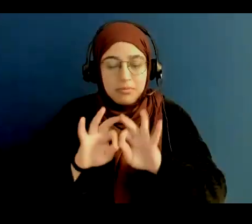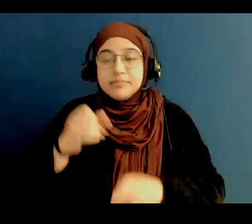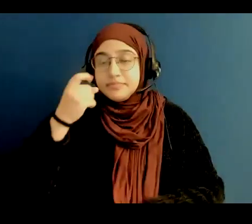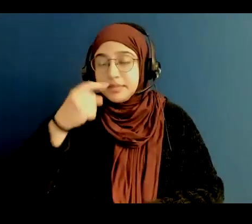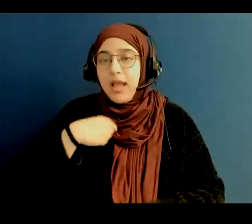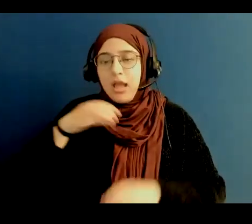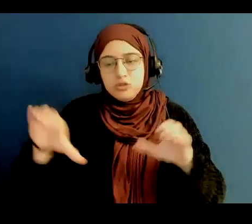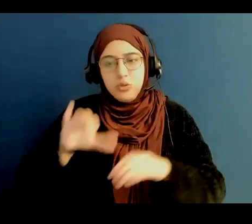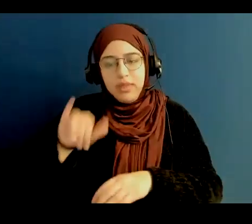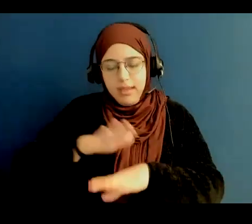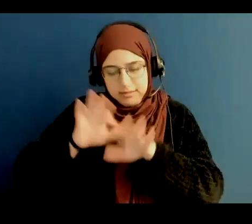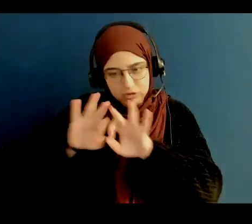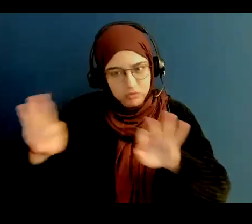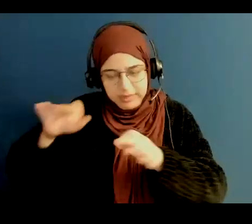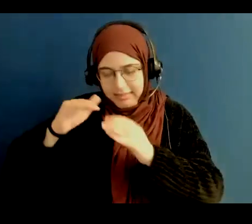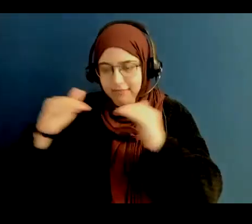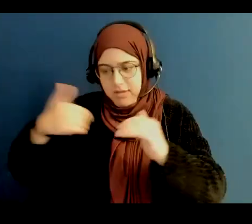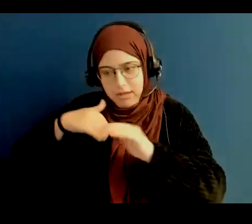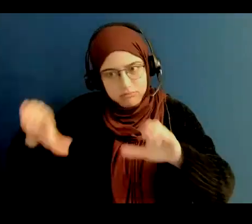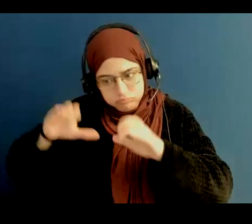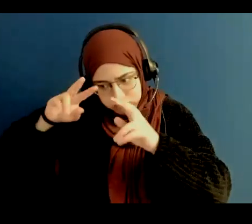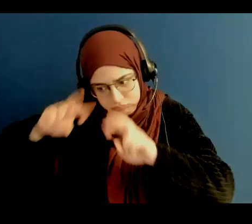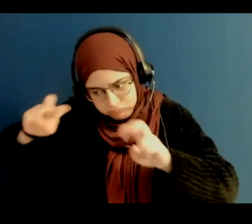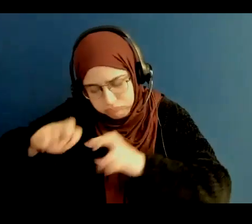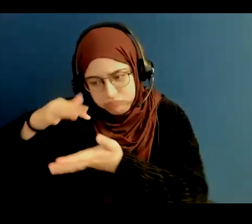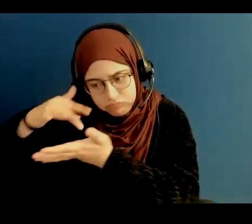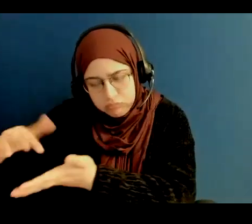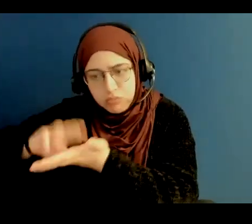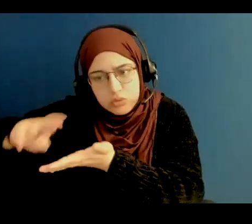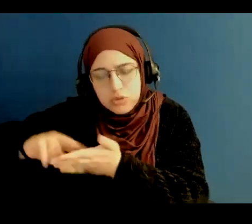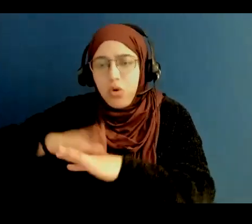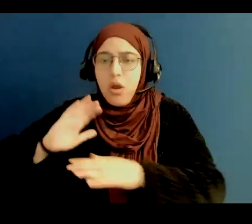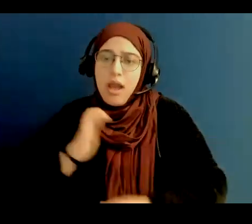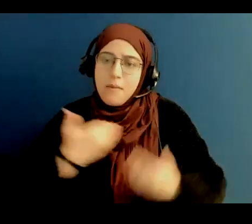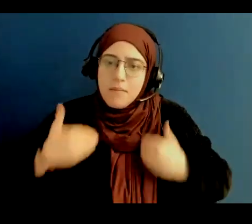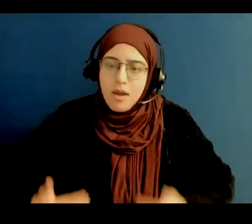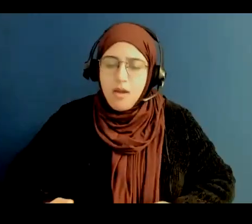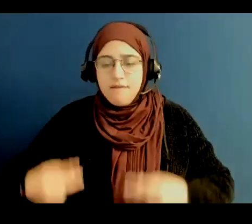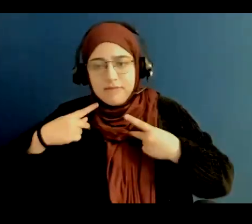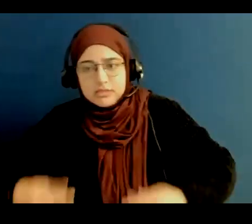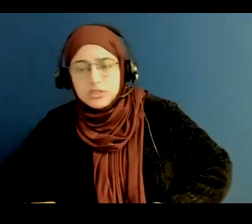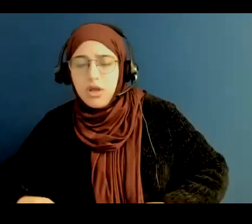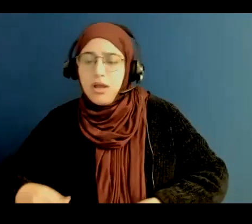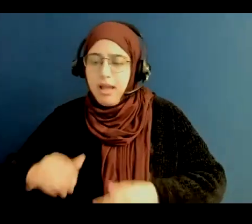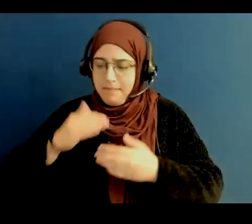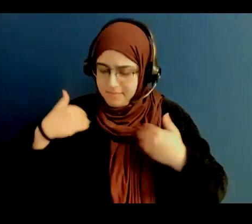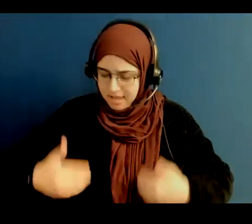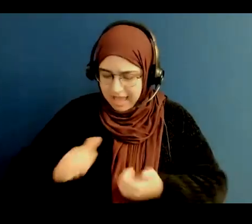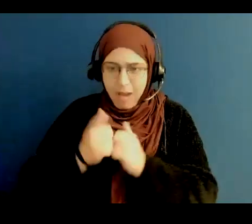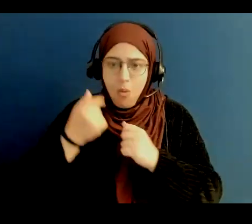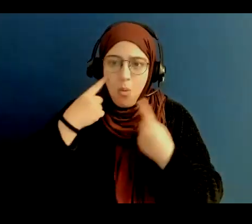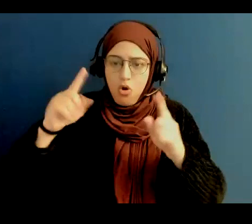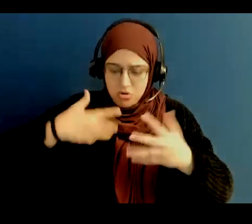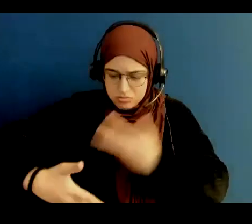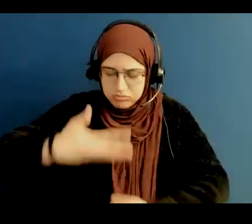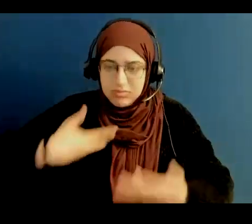lot of research on our body and how it works, about anatomy, physiology. These are all the things that I learn in my